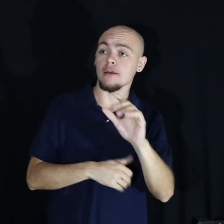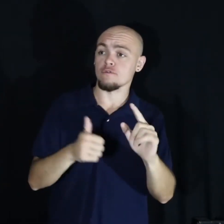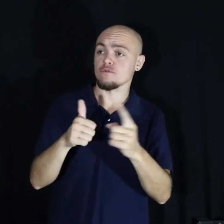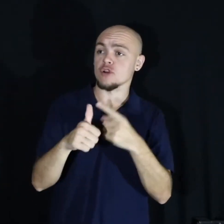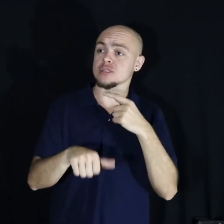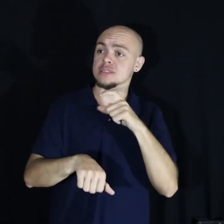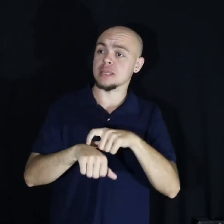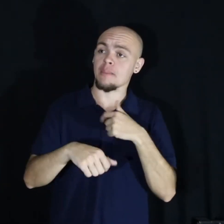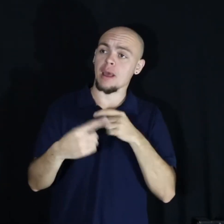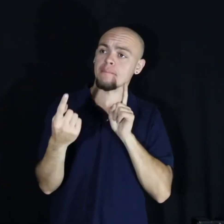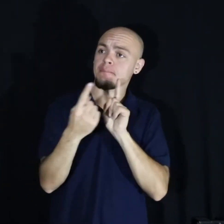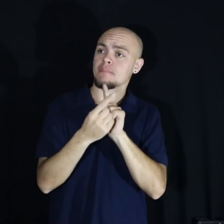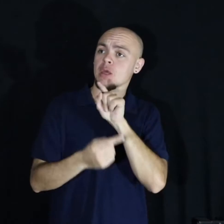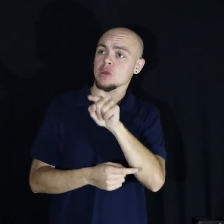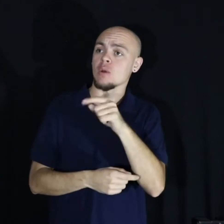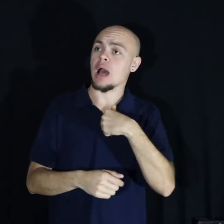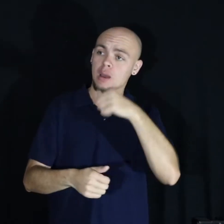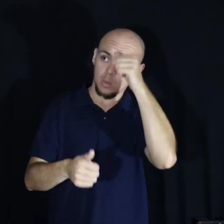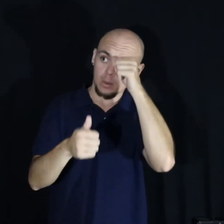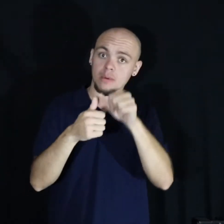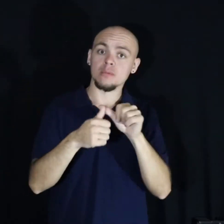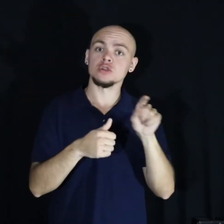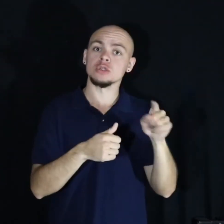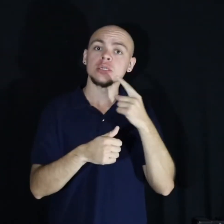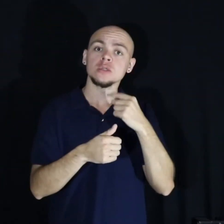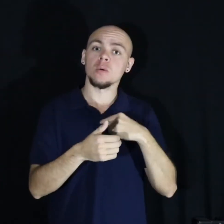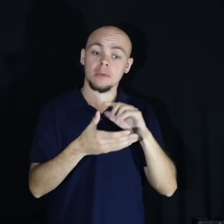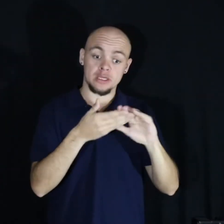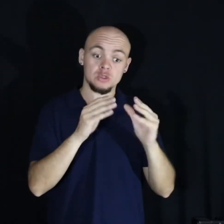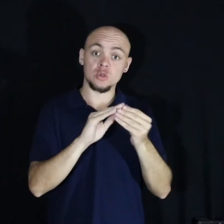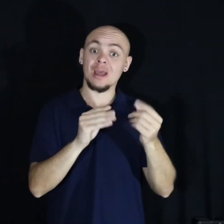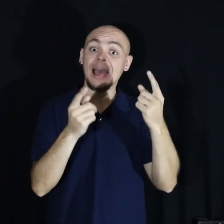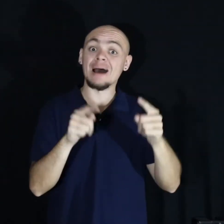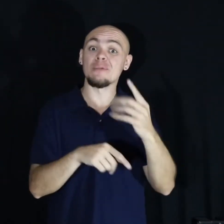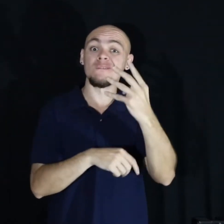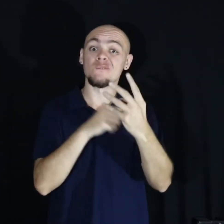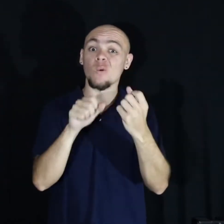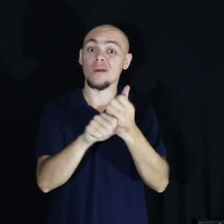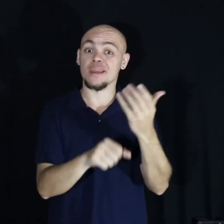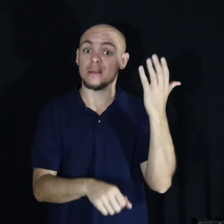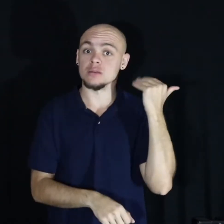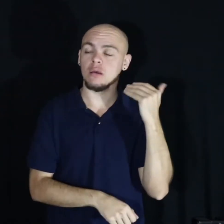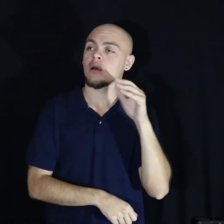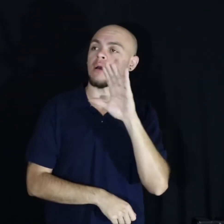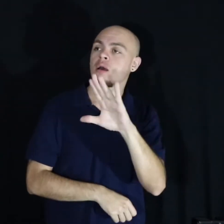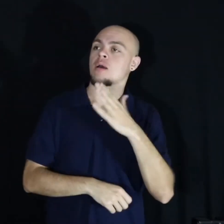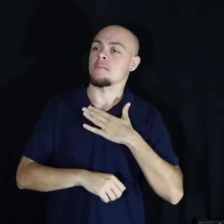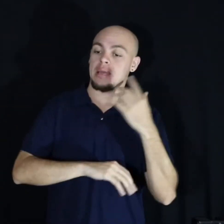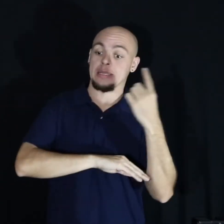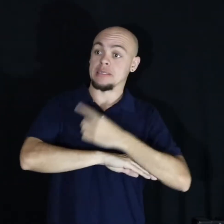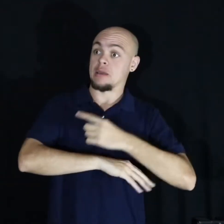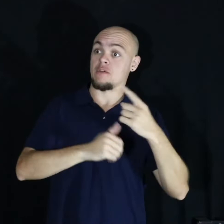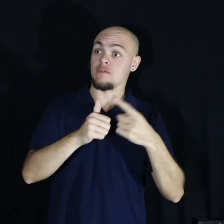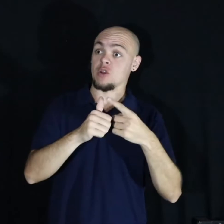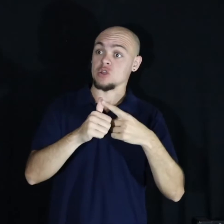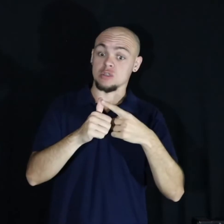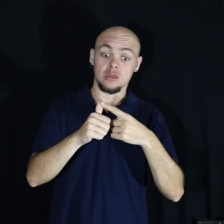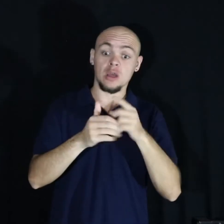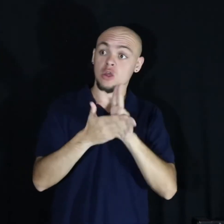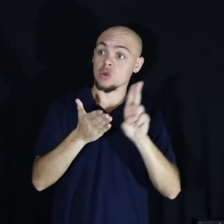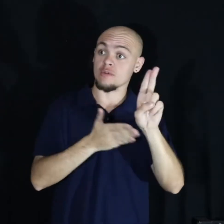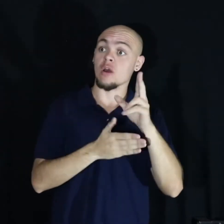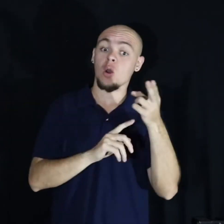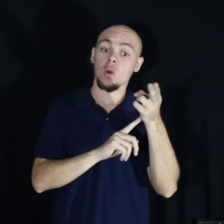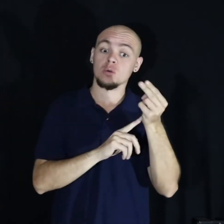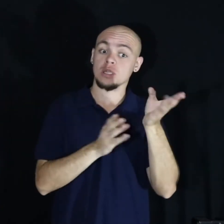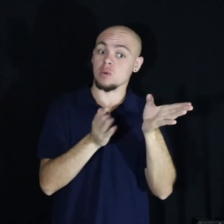time that I met you." And then she told me a story that happened 4 years earlier. She said, "On my day before I started university, I was in the hotel room with my mom